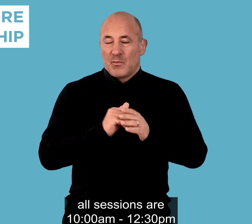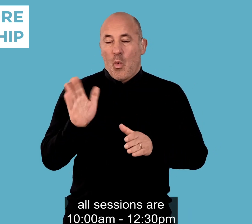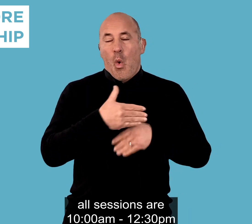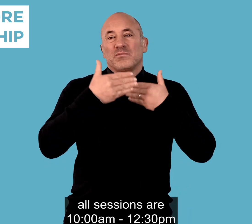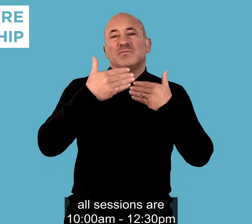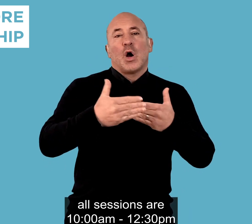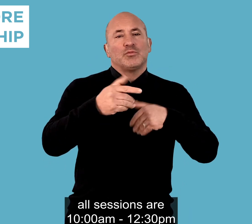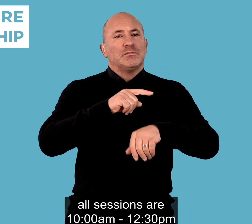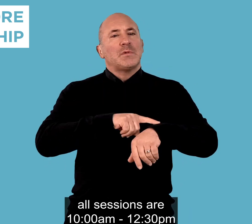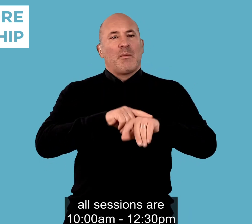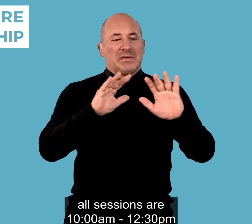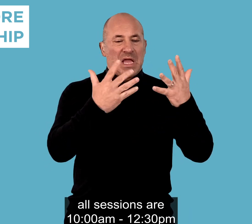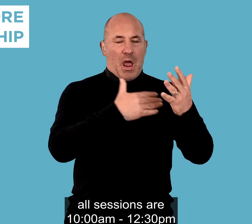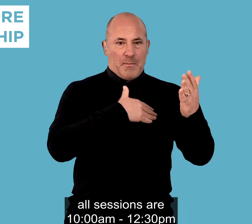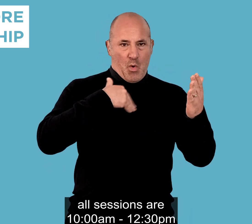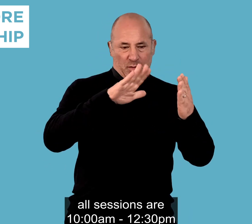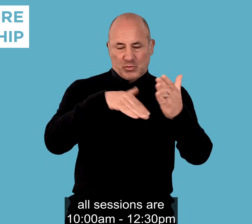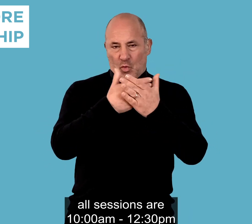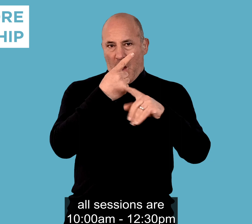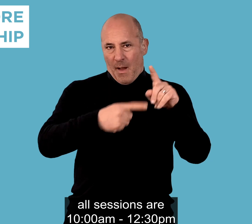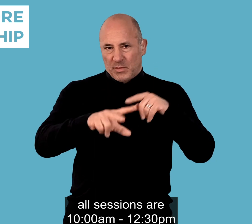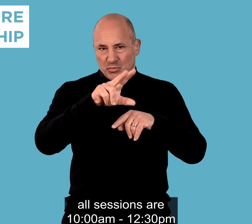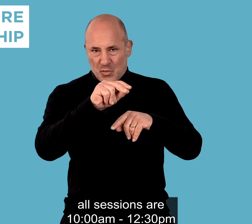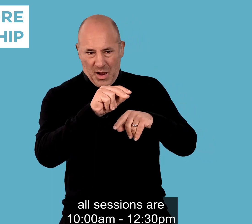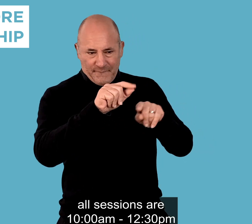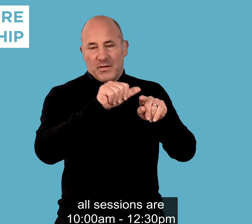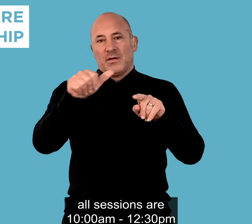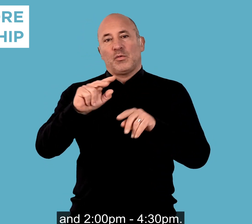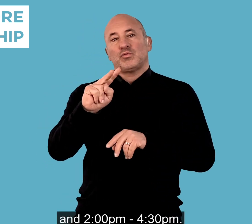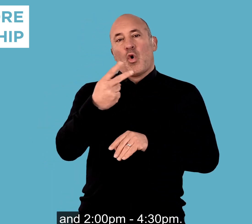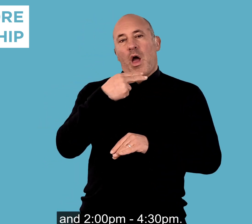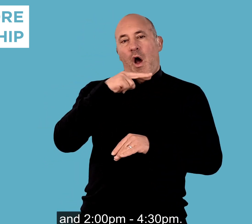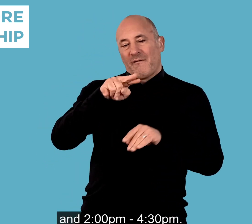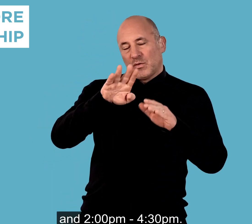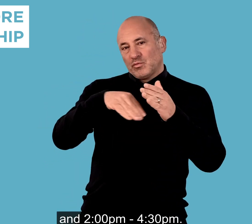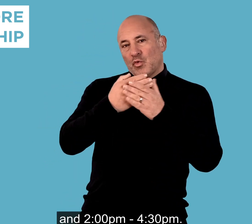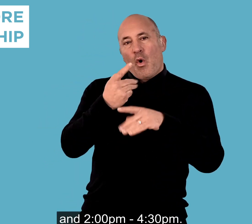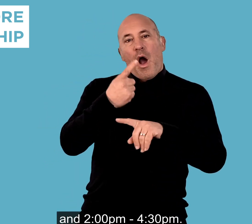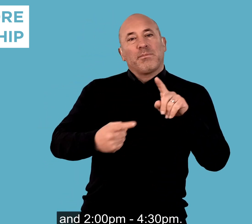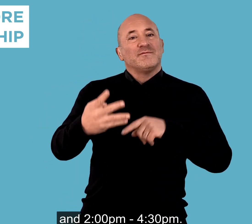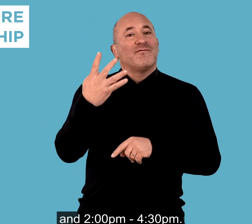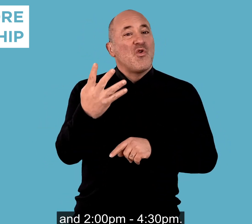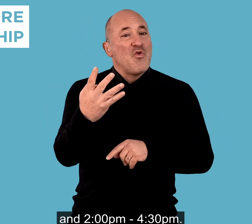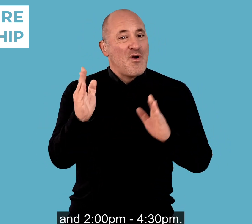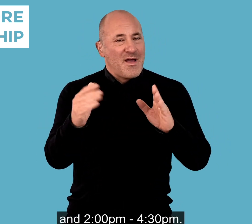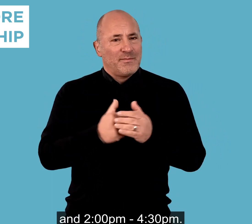All sessions are 10am to 12.30pm. And 2pm to 4.30pm.